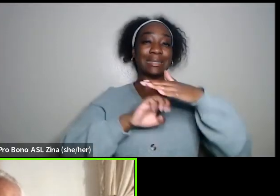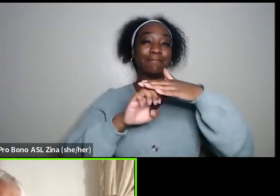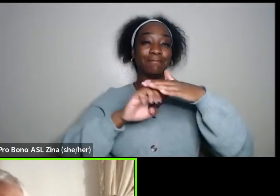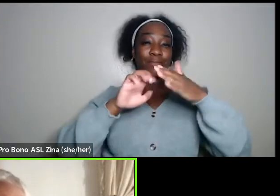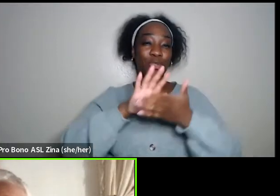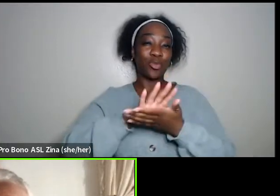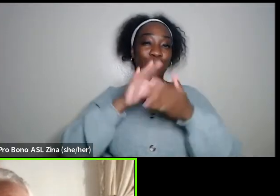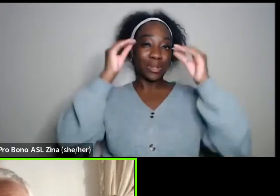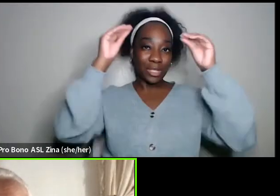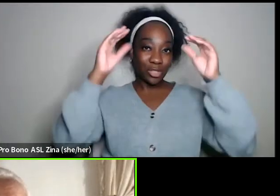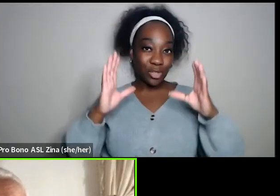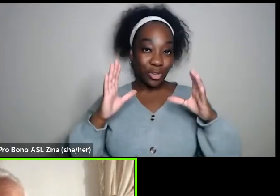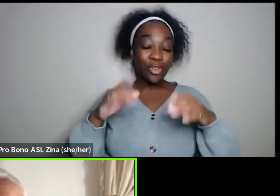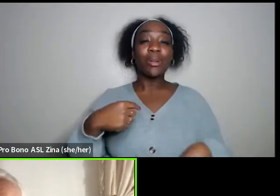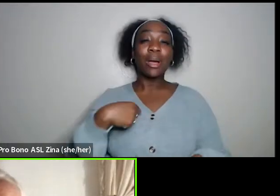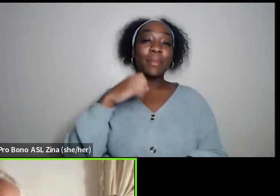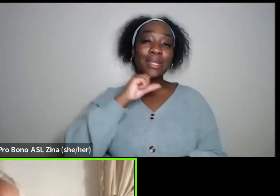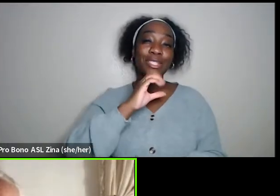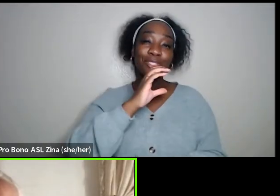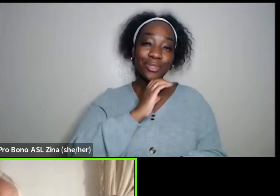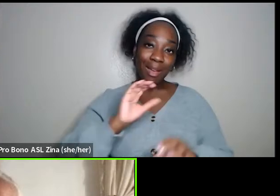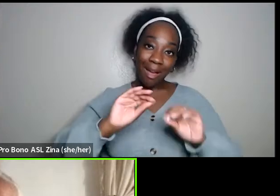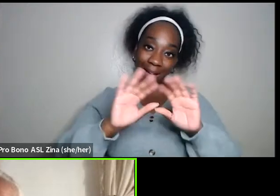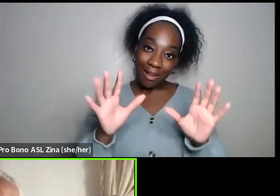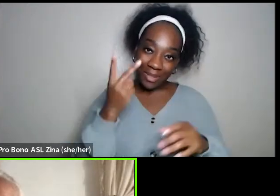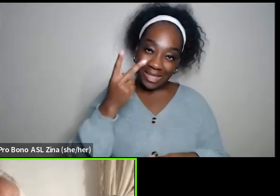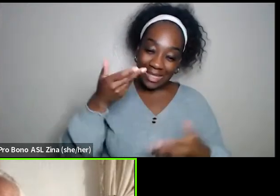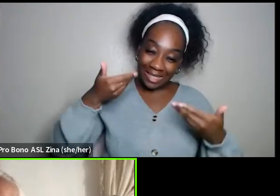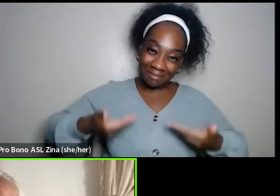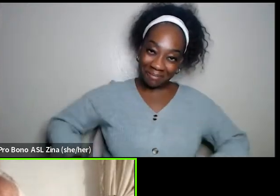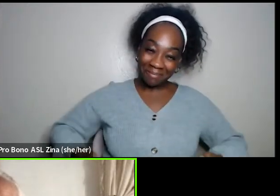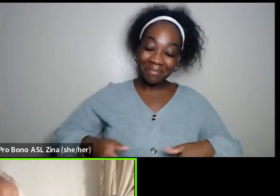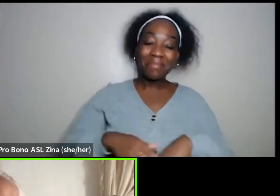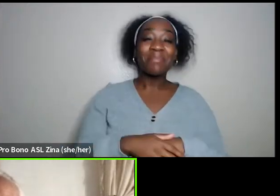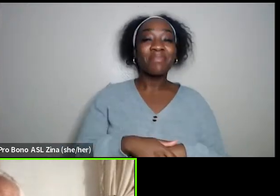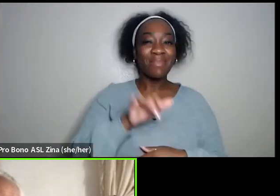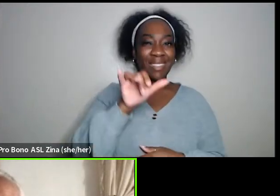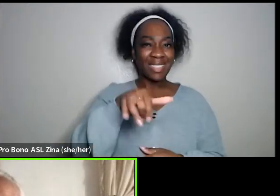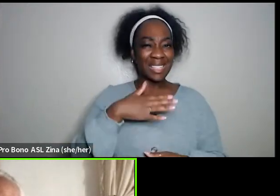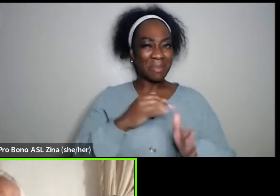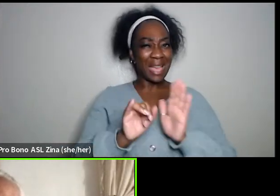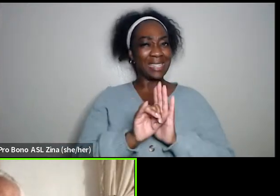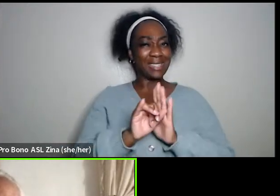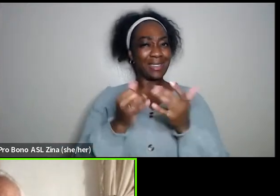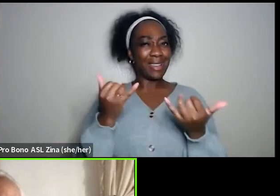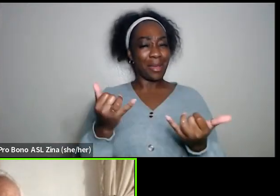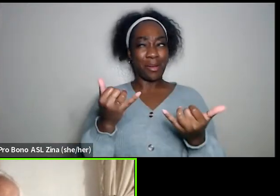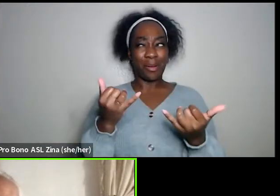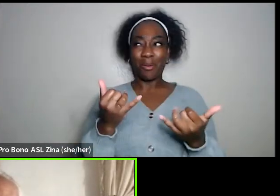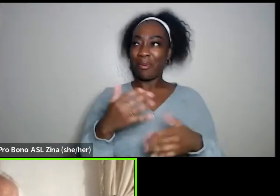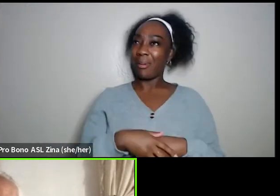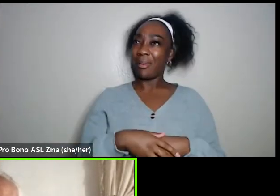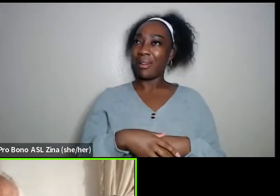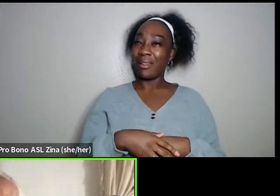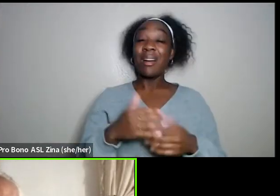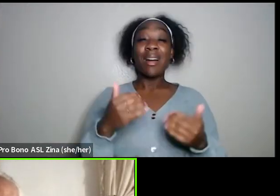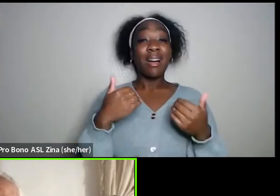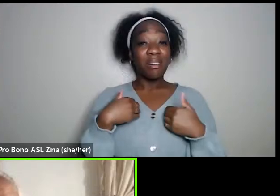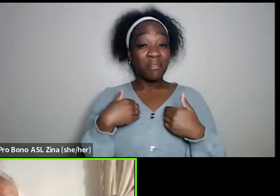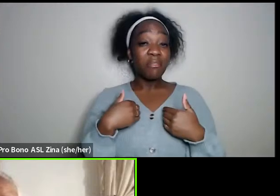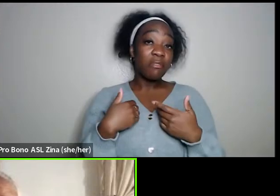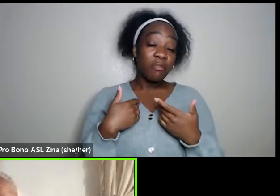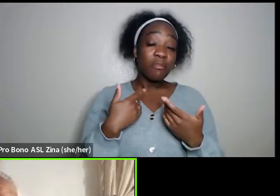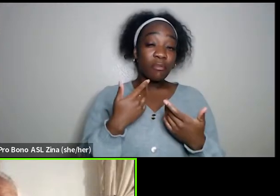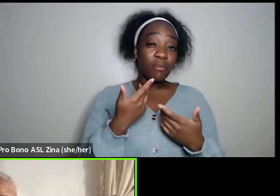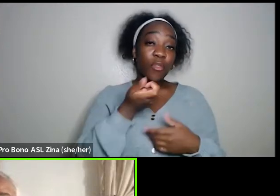and I'm a senior, as you can see. I guess that's my identity now because I have a couple of kids